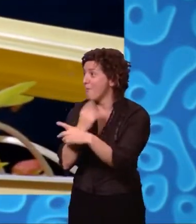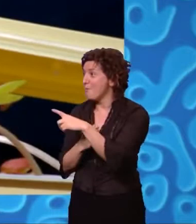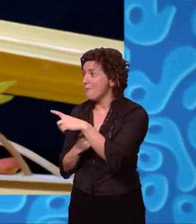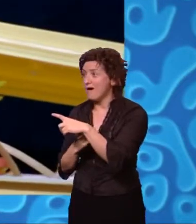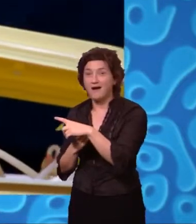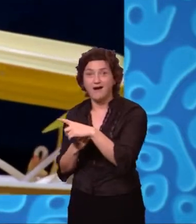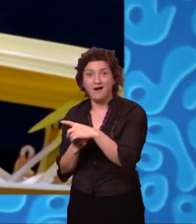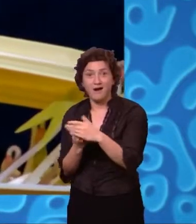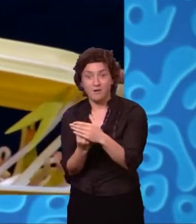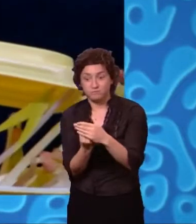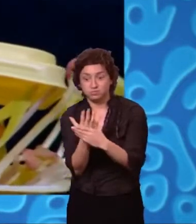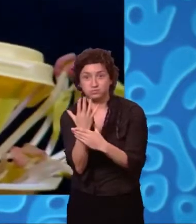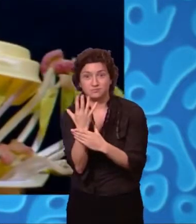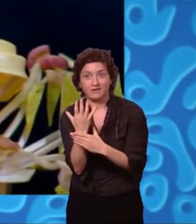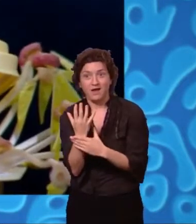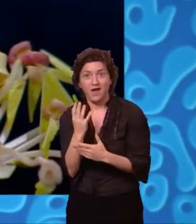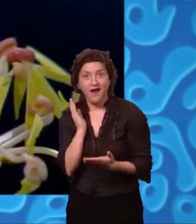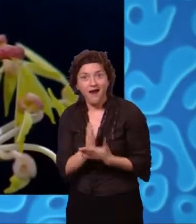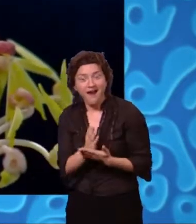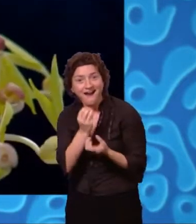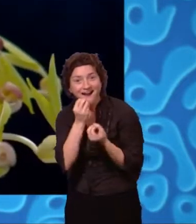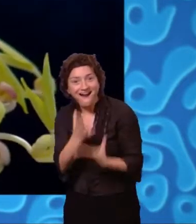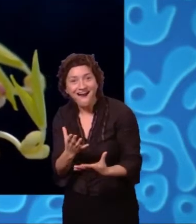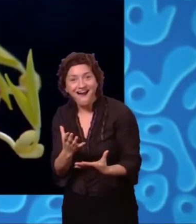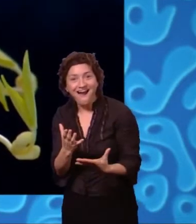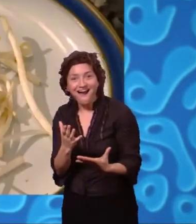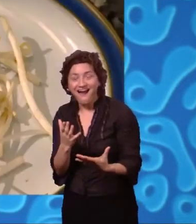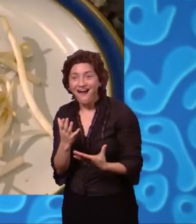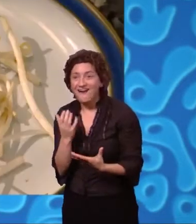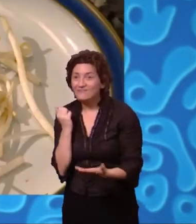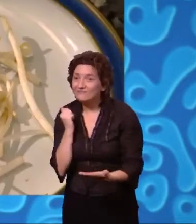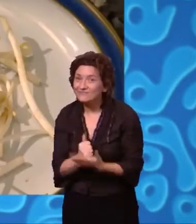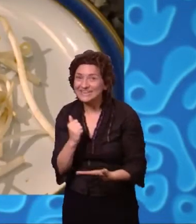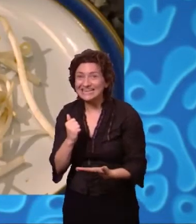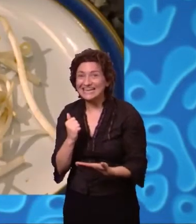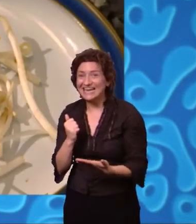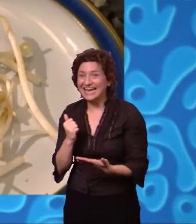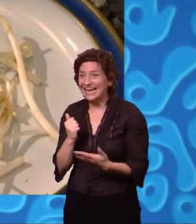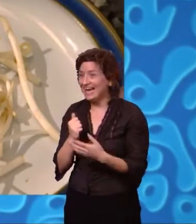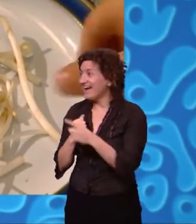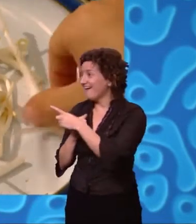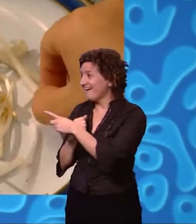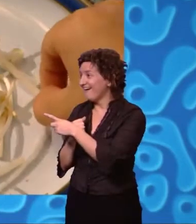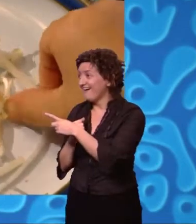Wow! The beans have sprouted into bean sprouts. That's really clever.